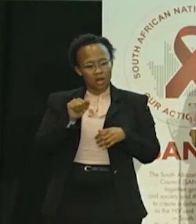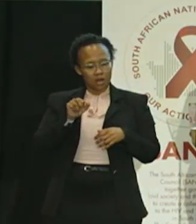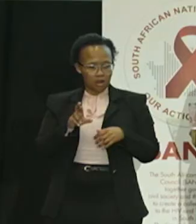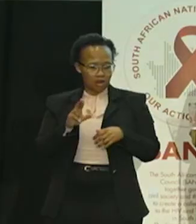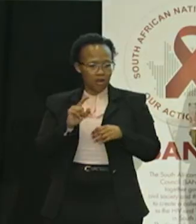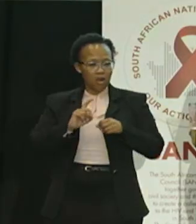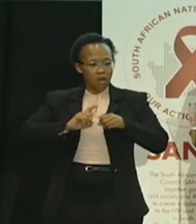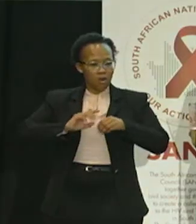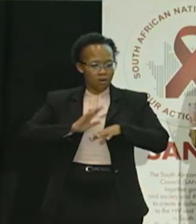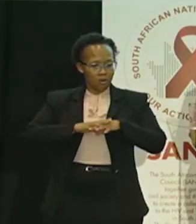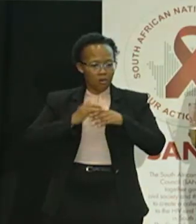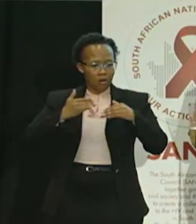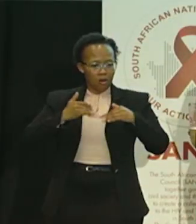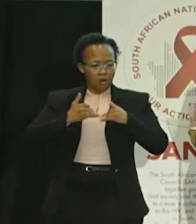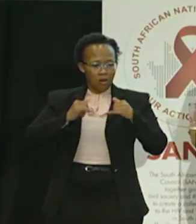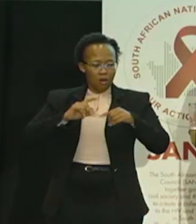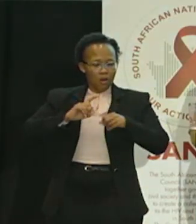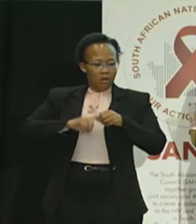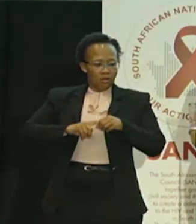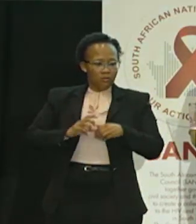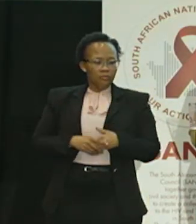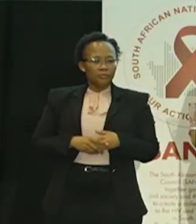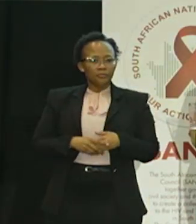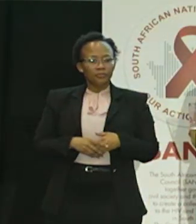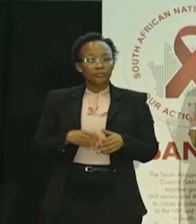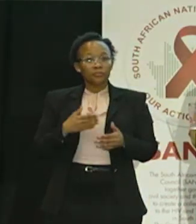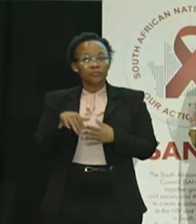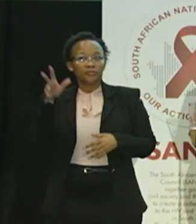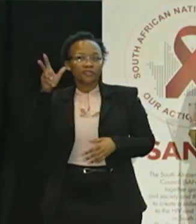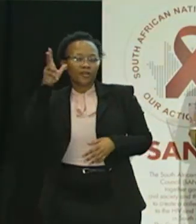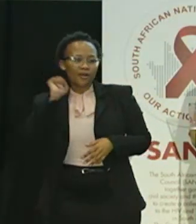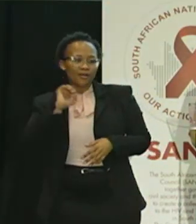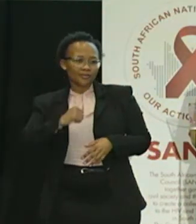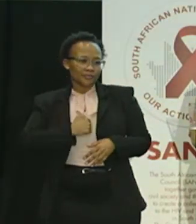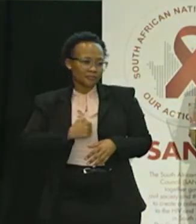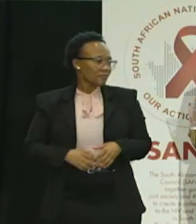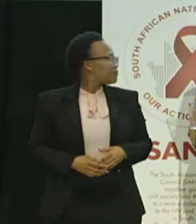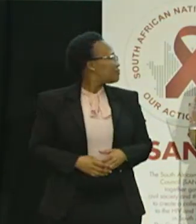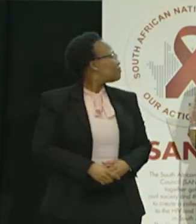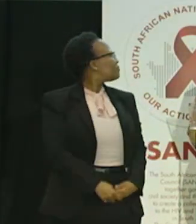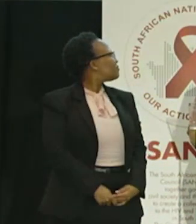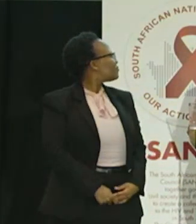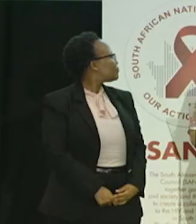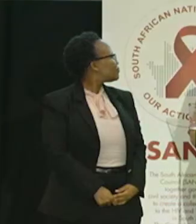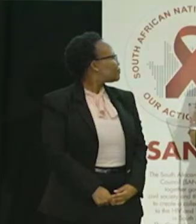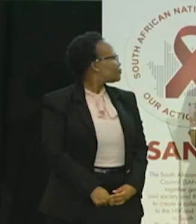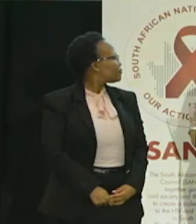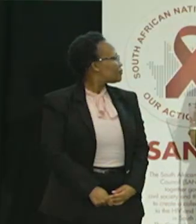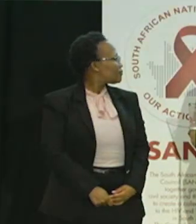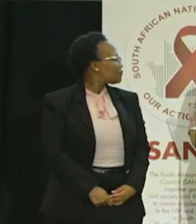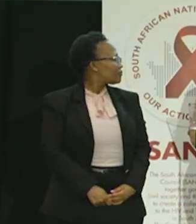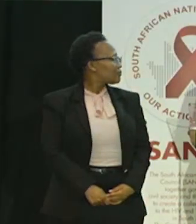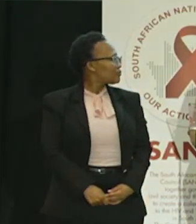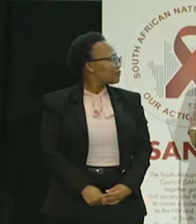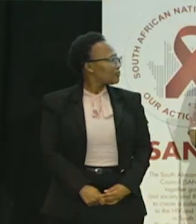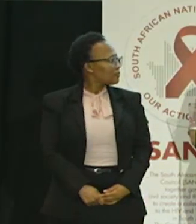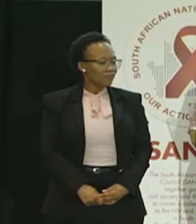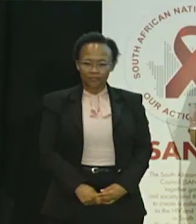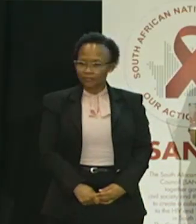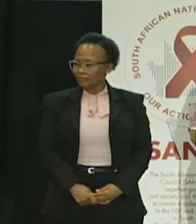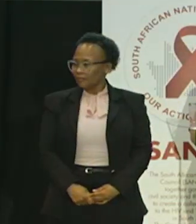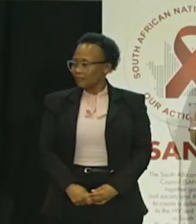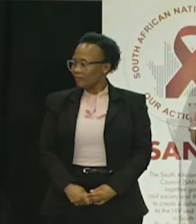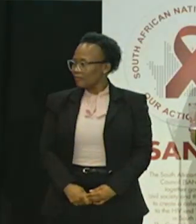Advisor. Helga, are you able to hear us? She'll be joining us virtually. Yes, loud and